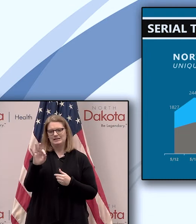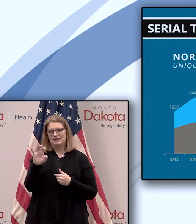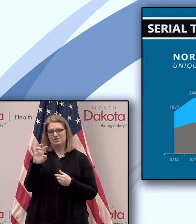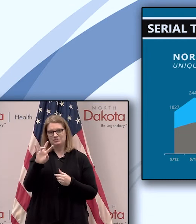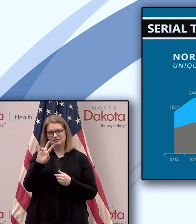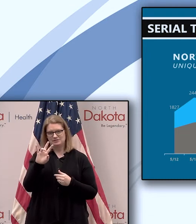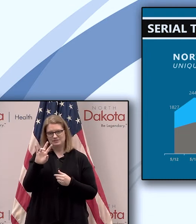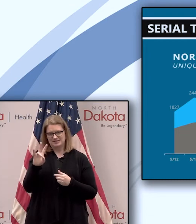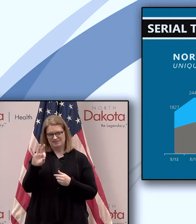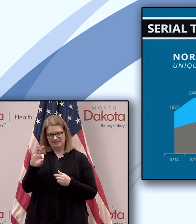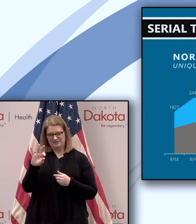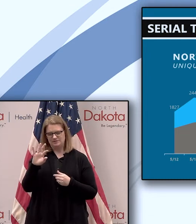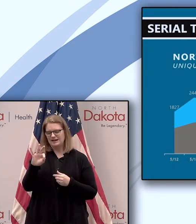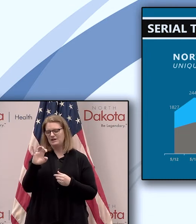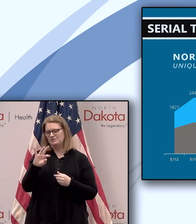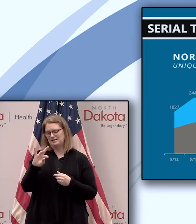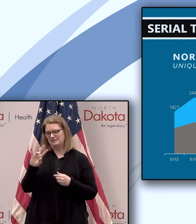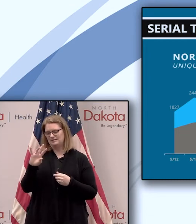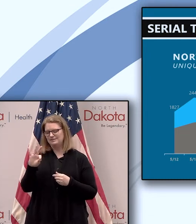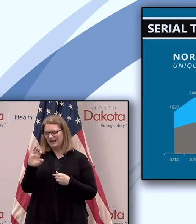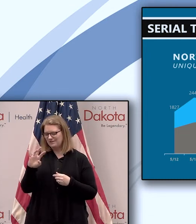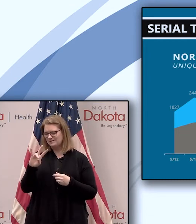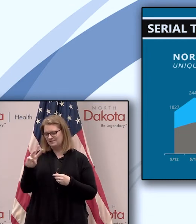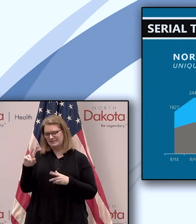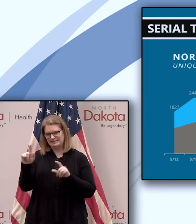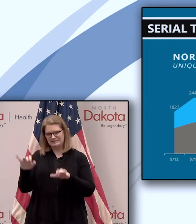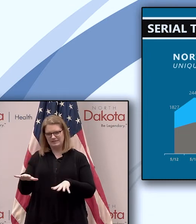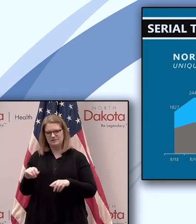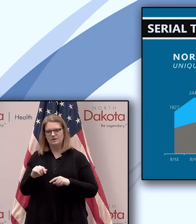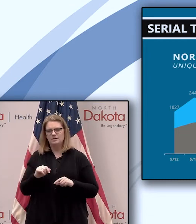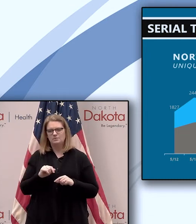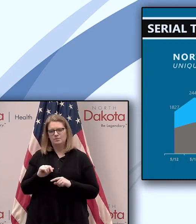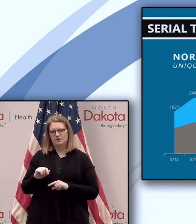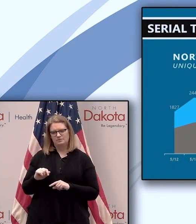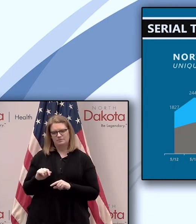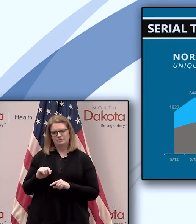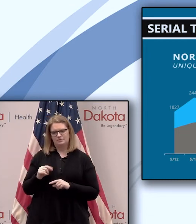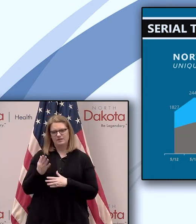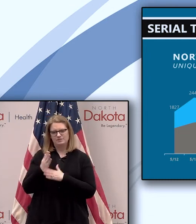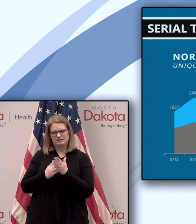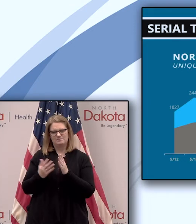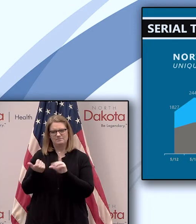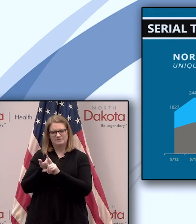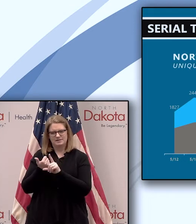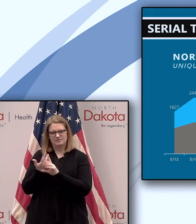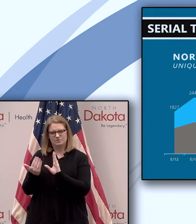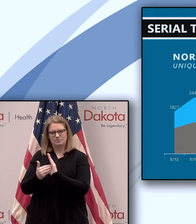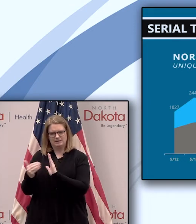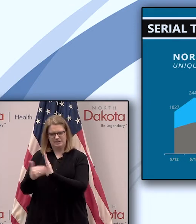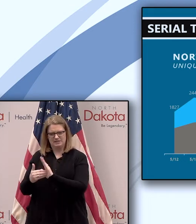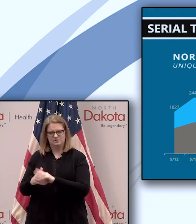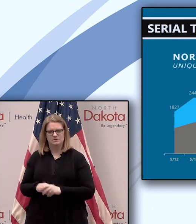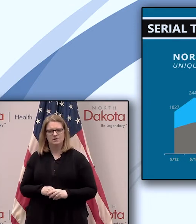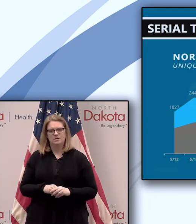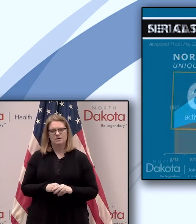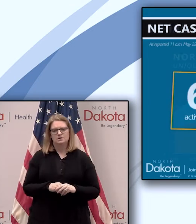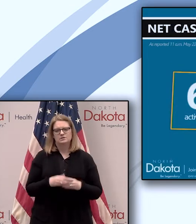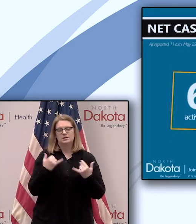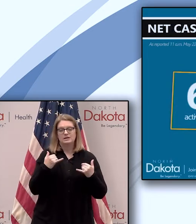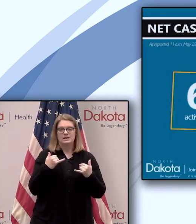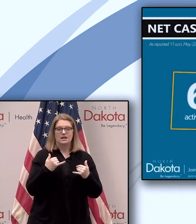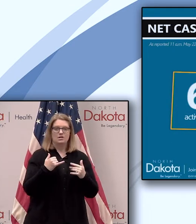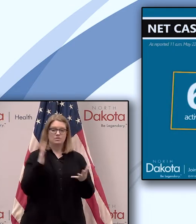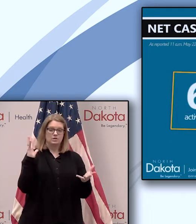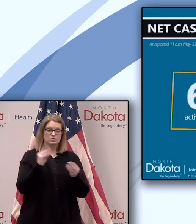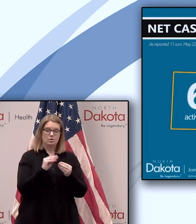976 tests, but of those, 437 were repeats. When we take a look at the net case